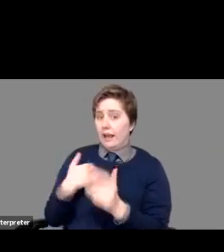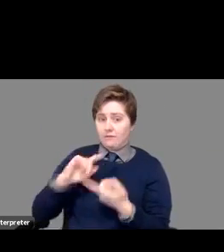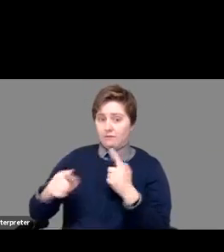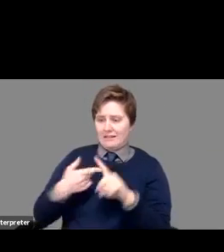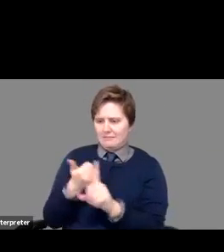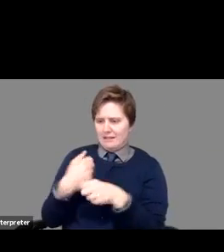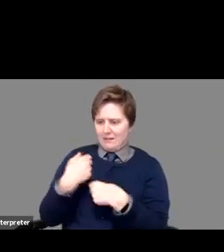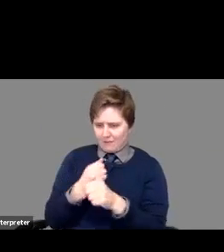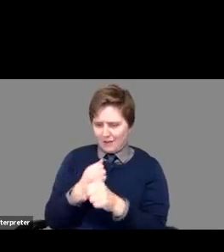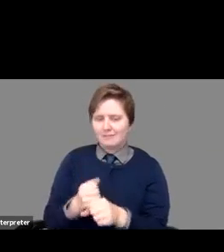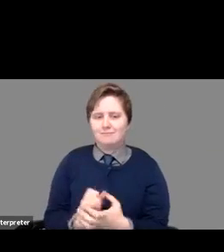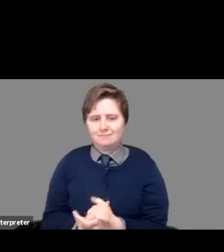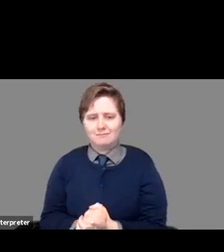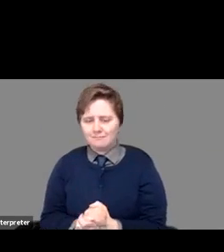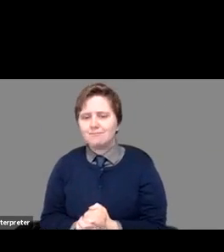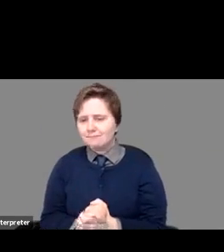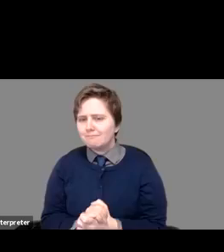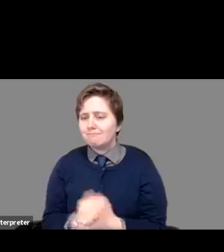making them.